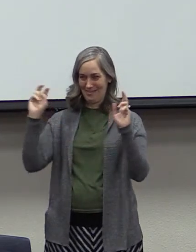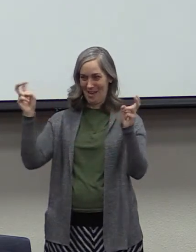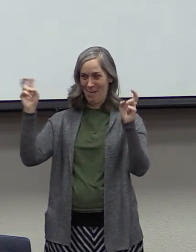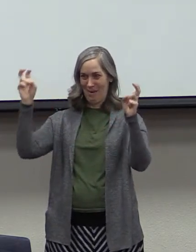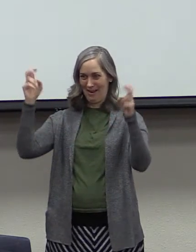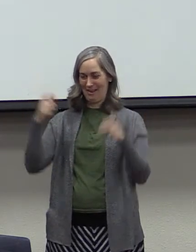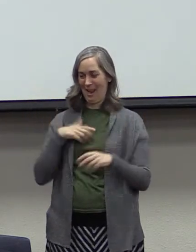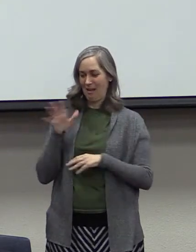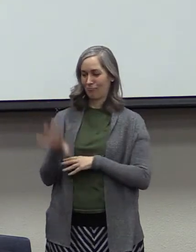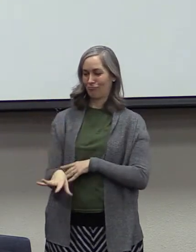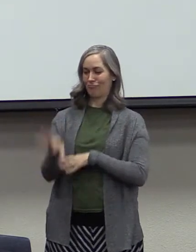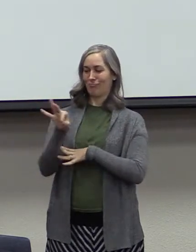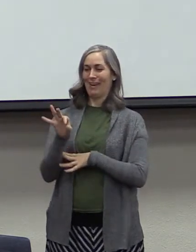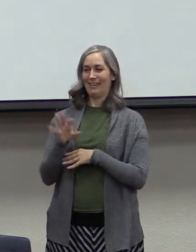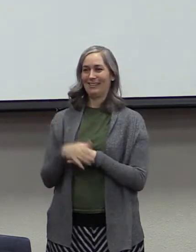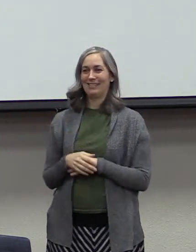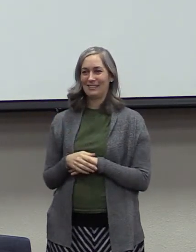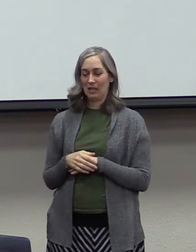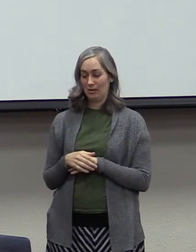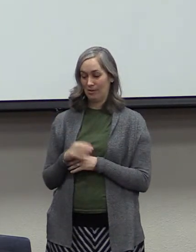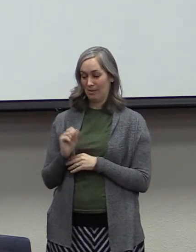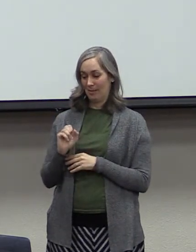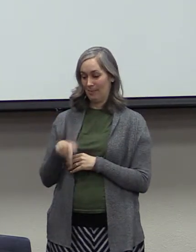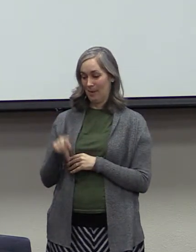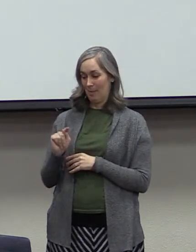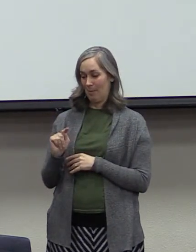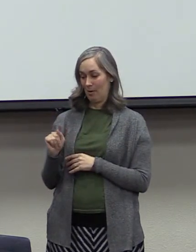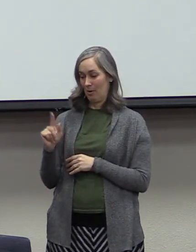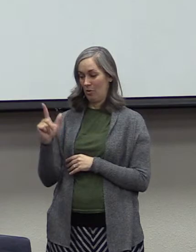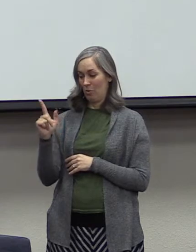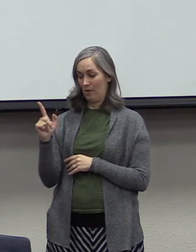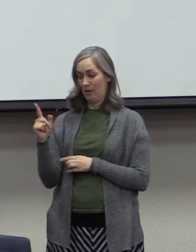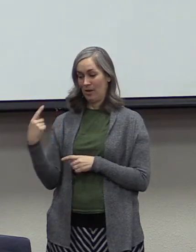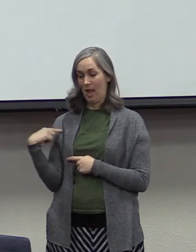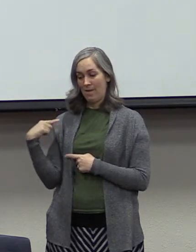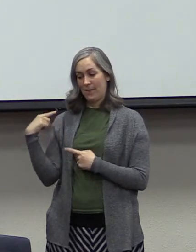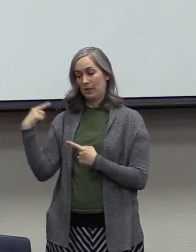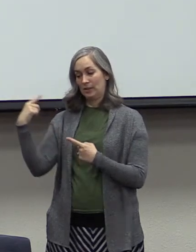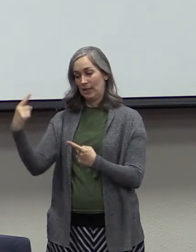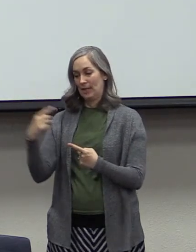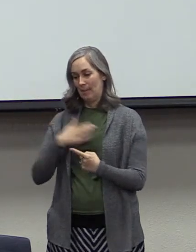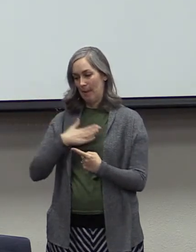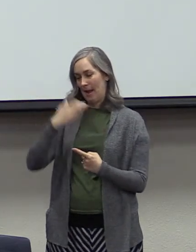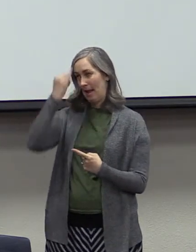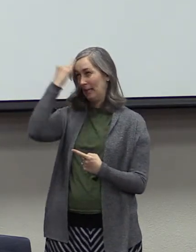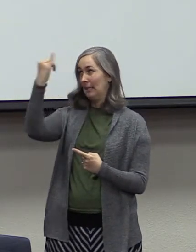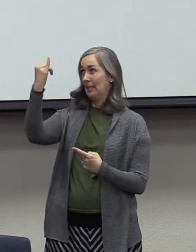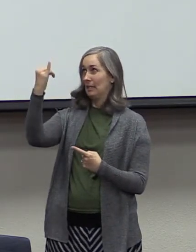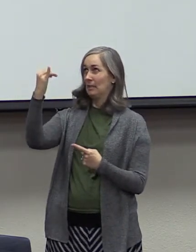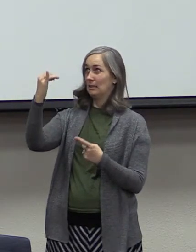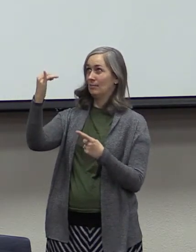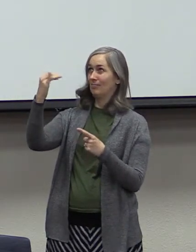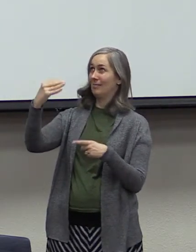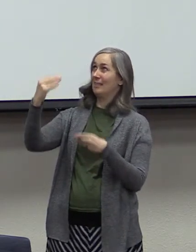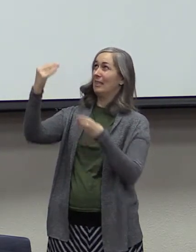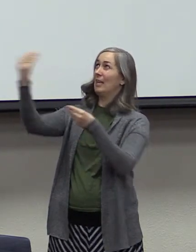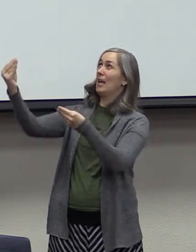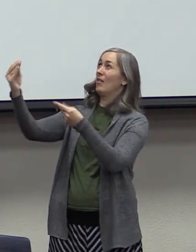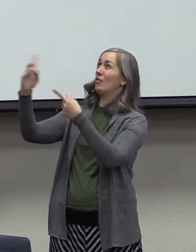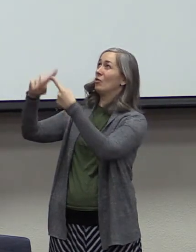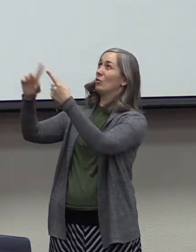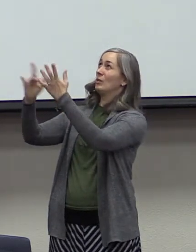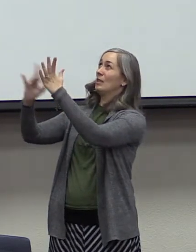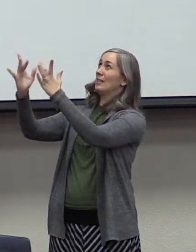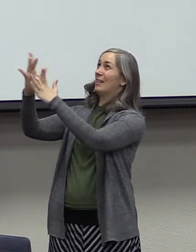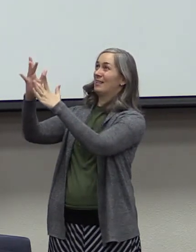chosen, and really since September 21st, my idea on Give It to Jesus has changed many times.